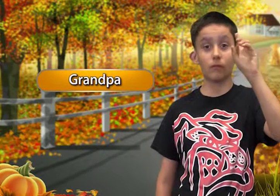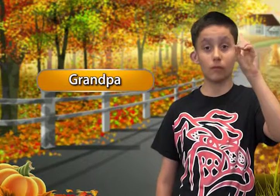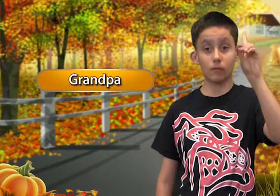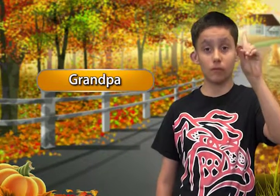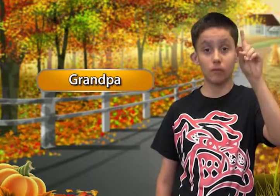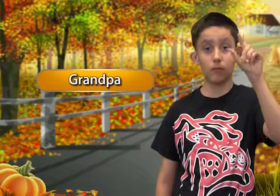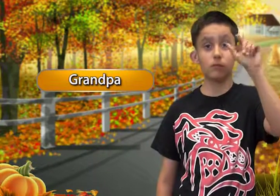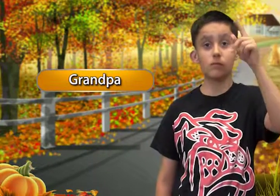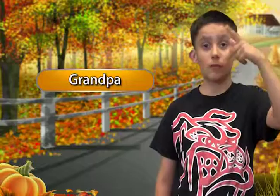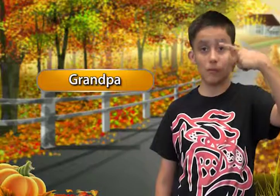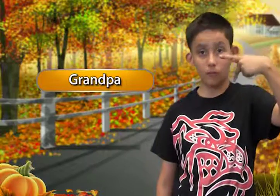Grandpa.